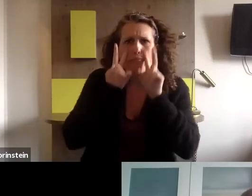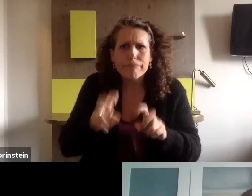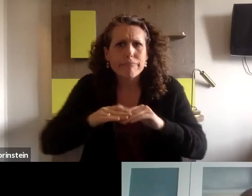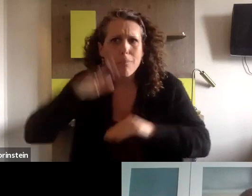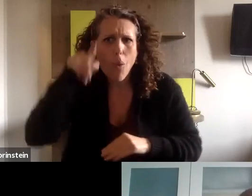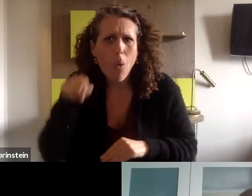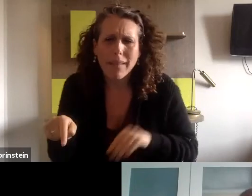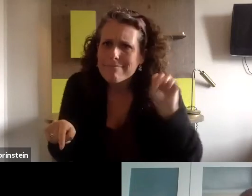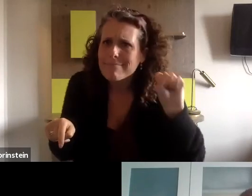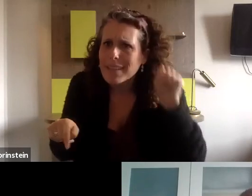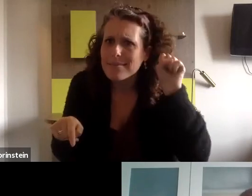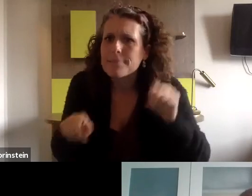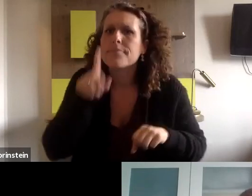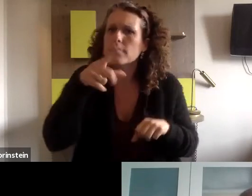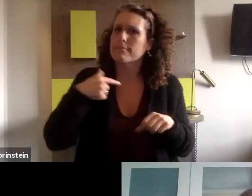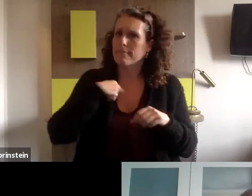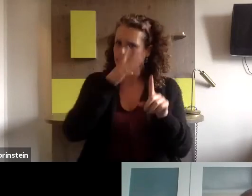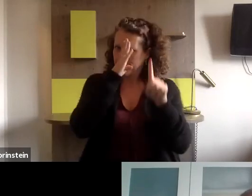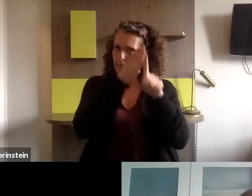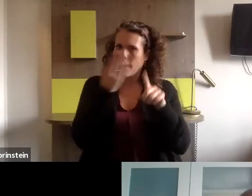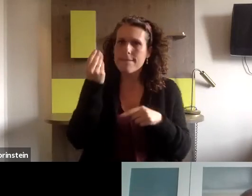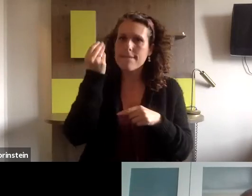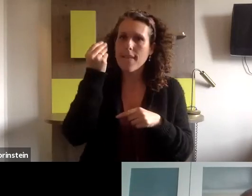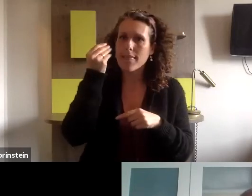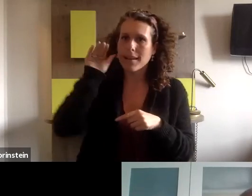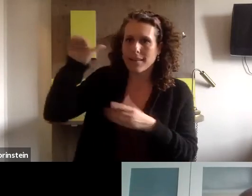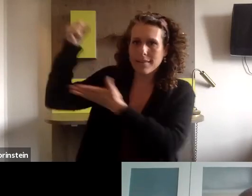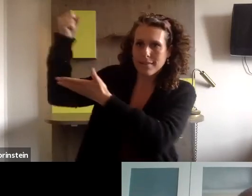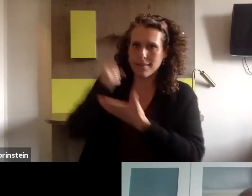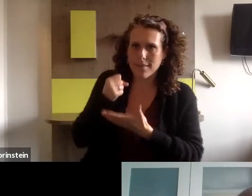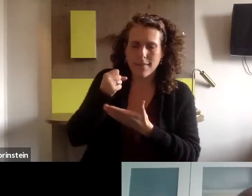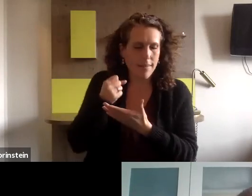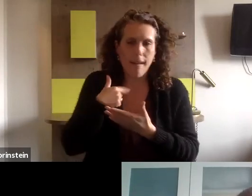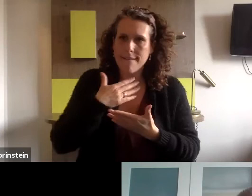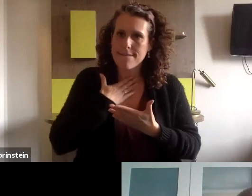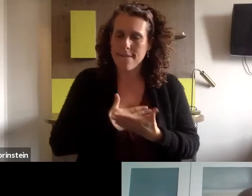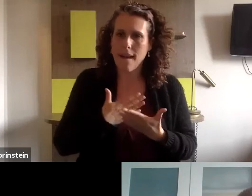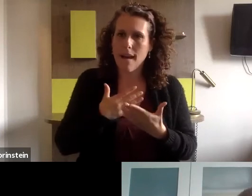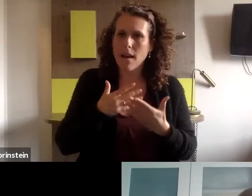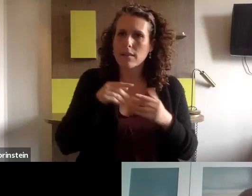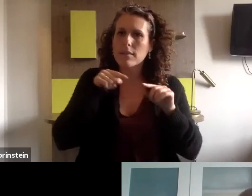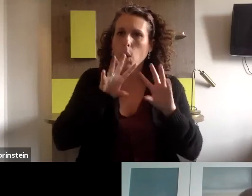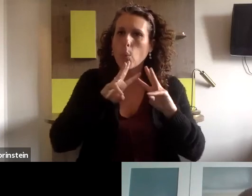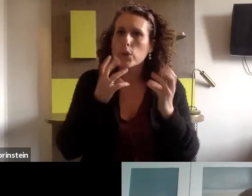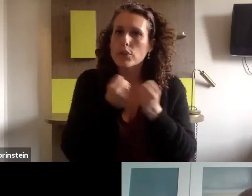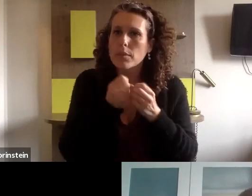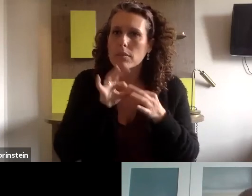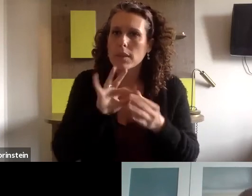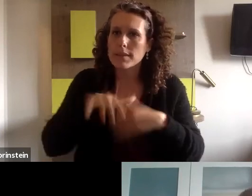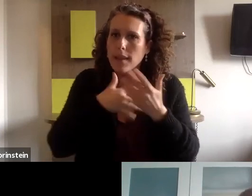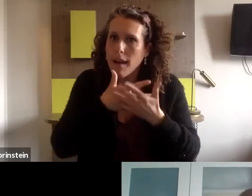to get funding to have a workshop on sign language assessment on